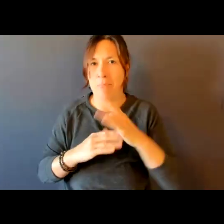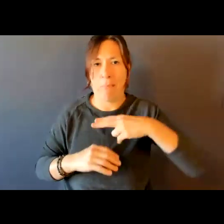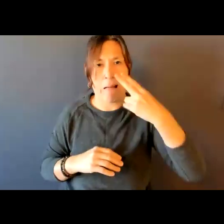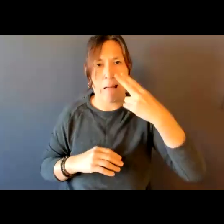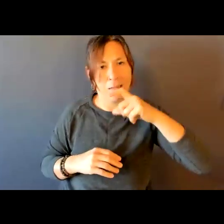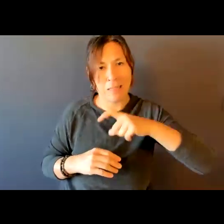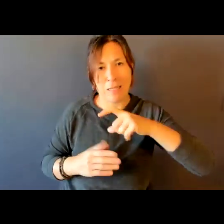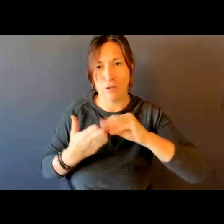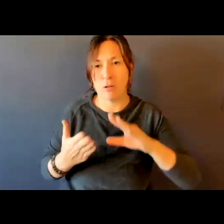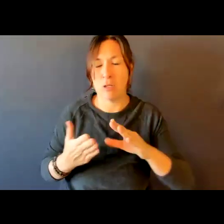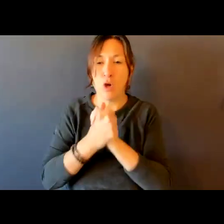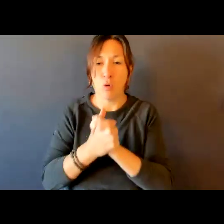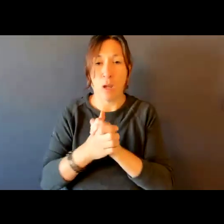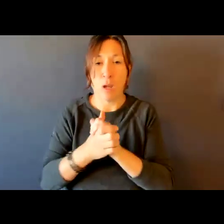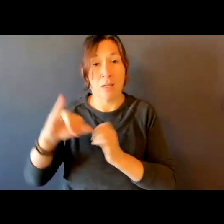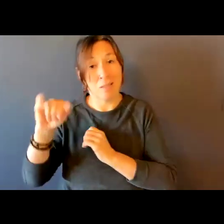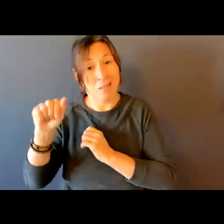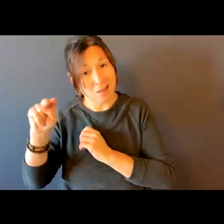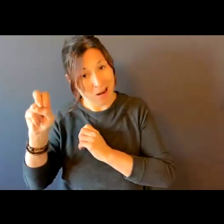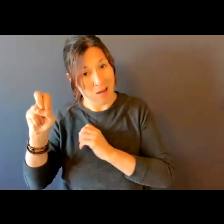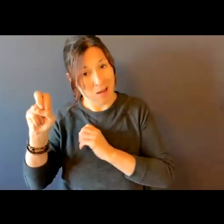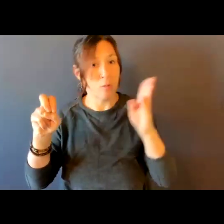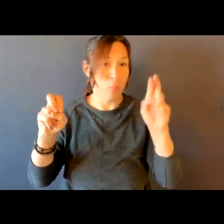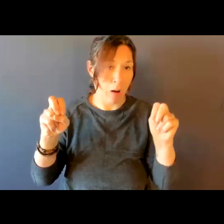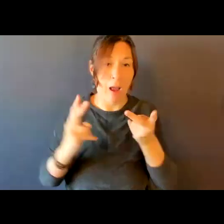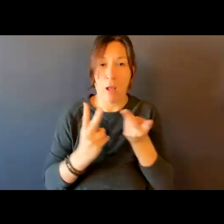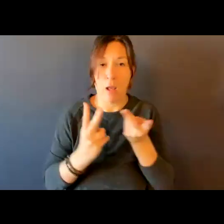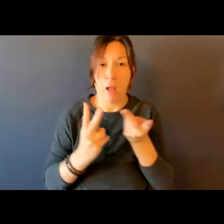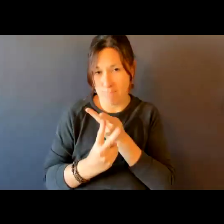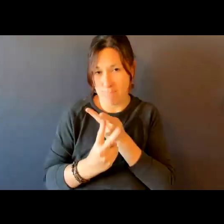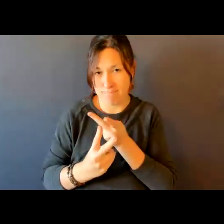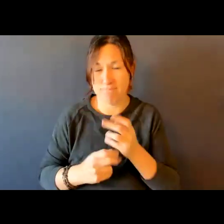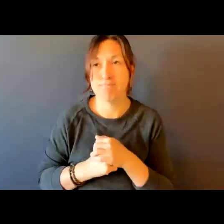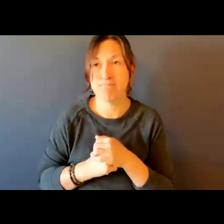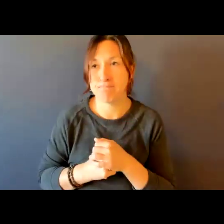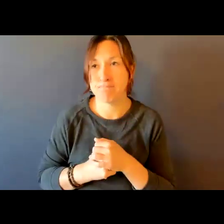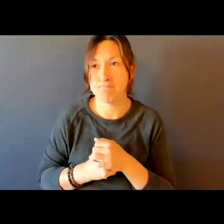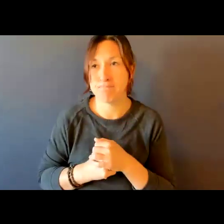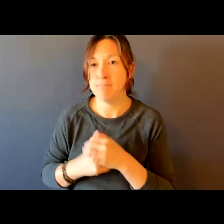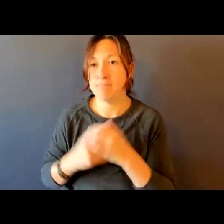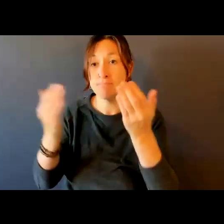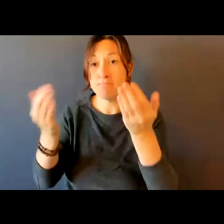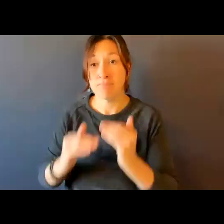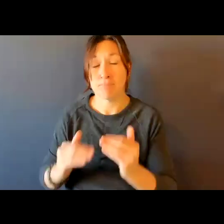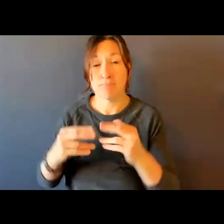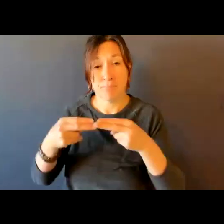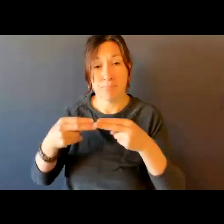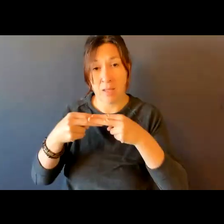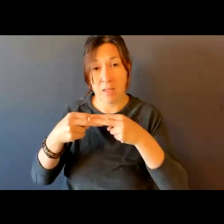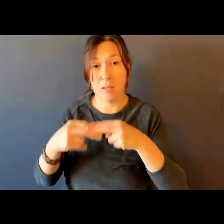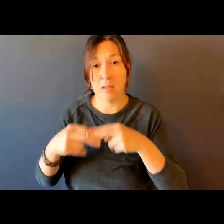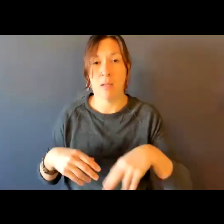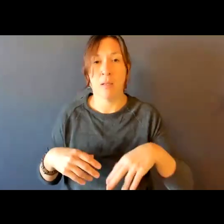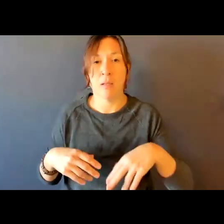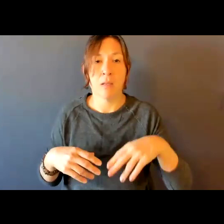both Jane and Brian on their well-deserved honor. We'll go on to the next slides. The Umana